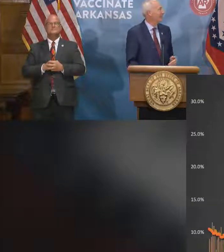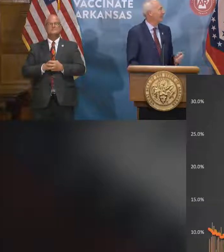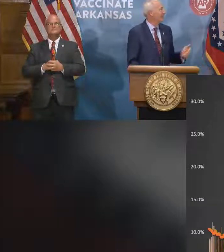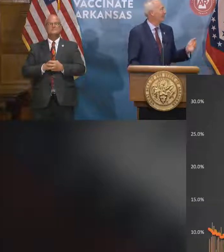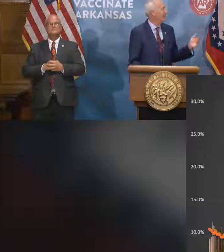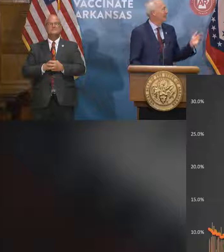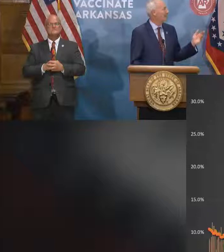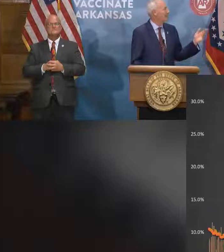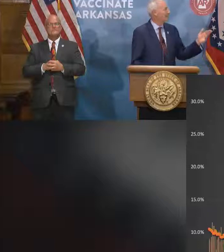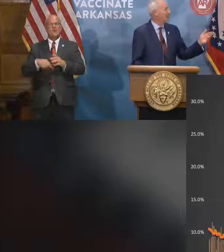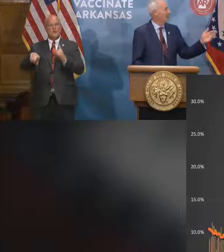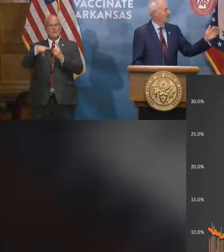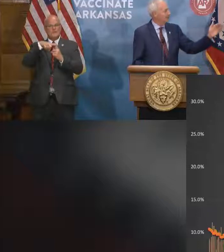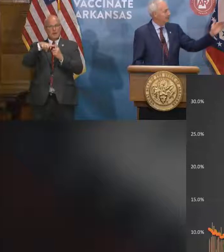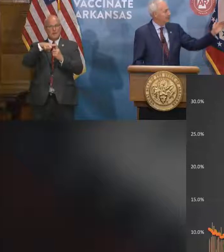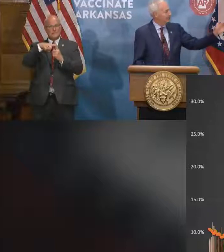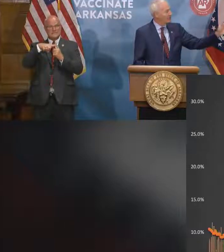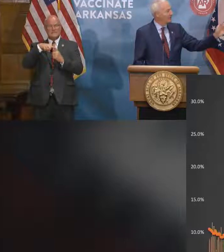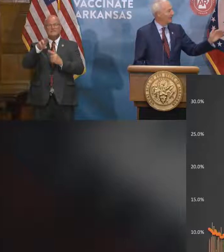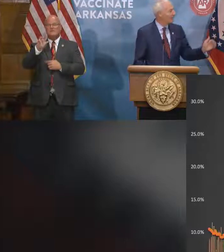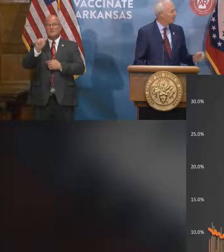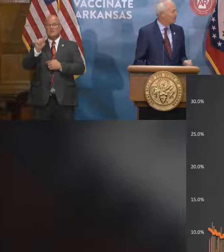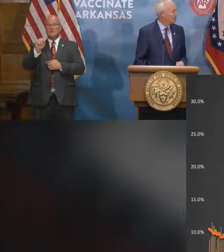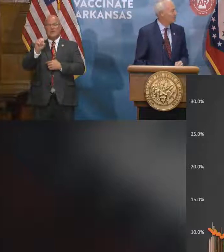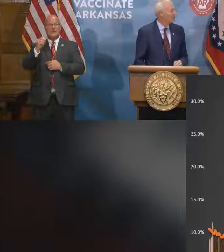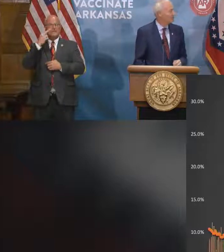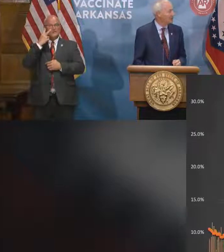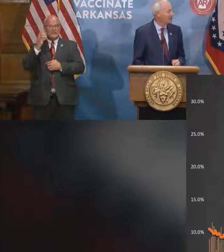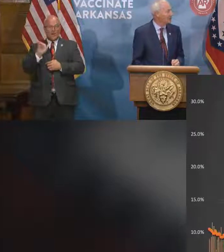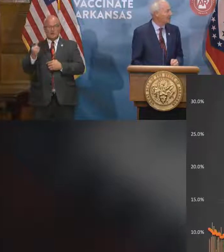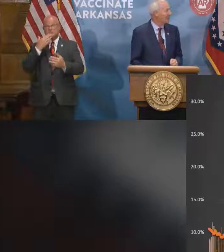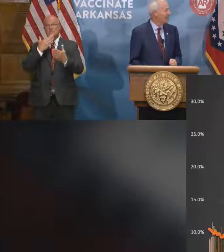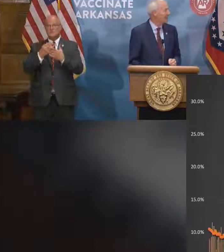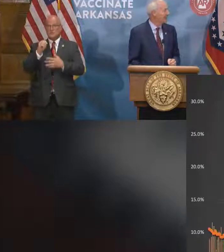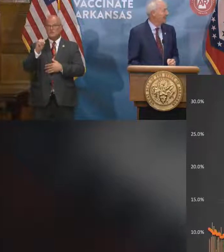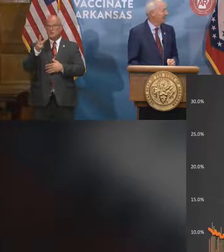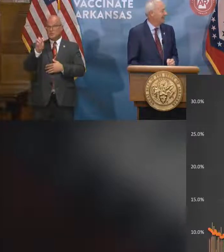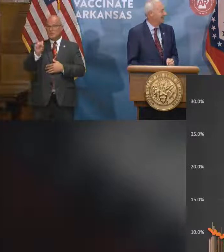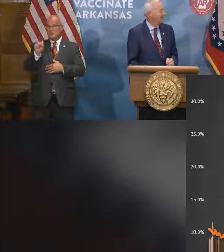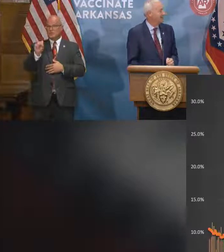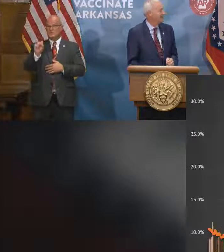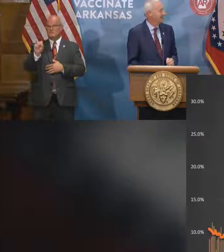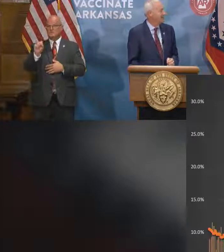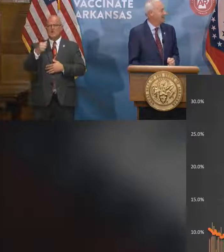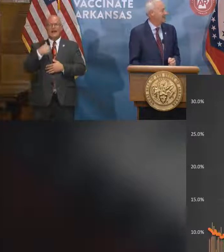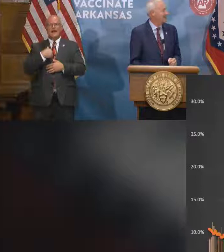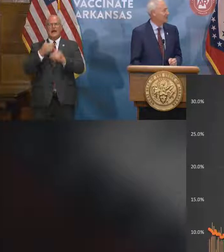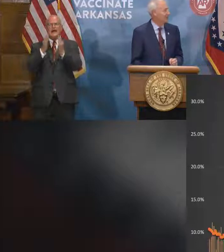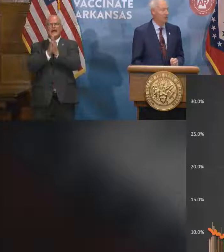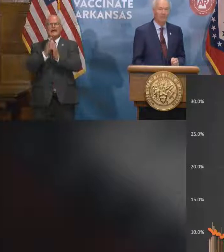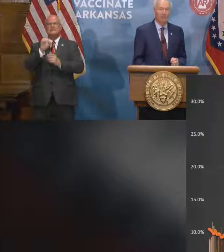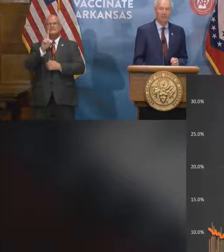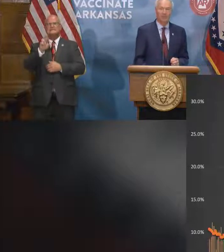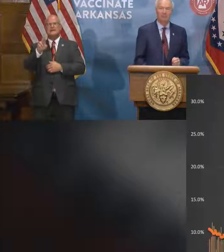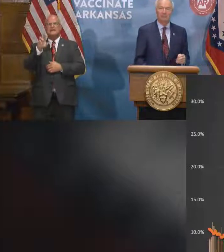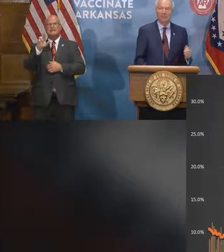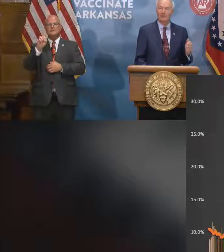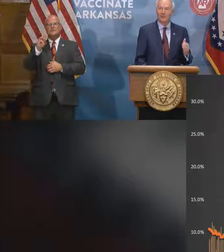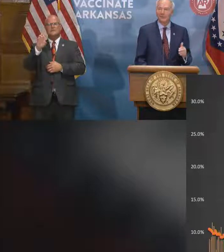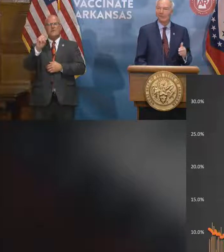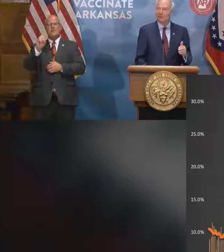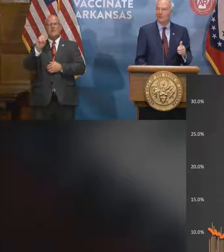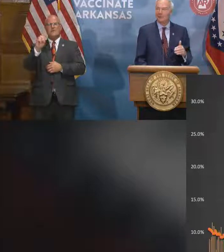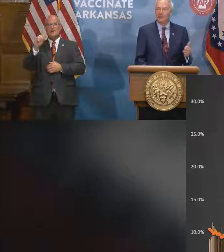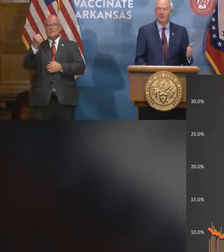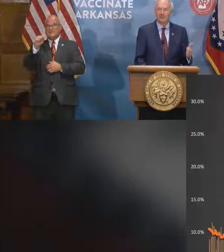And then on our positivity rate, you see that's also some good news. I asked Dr. Romero when we're going to get below